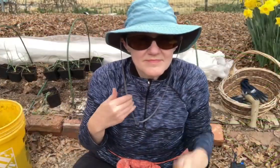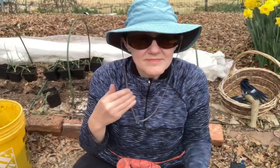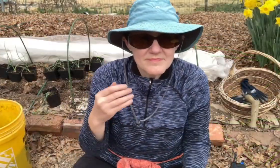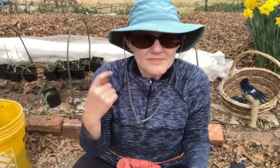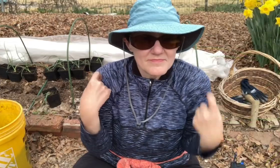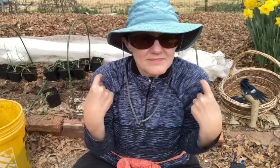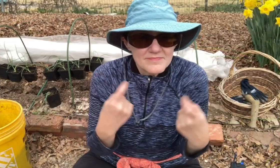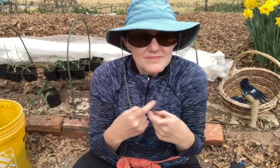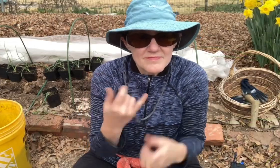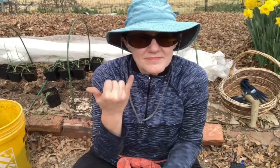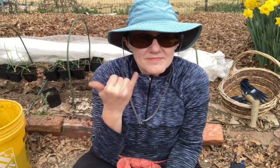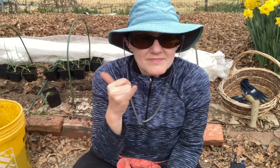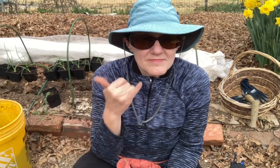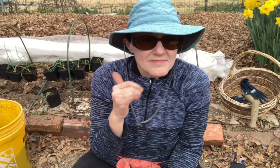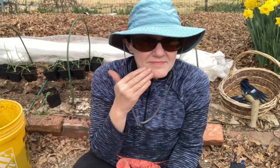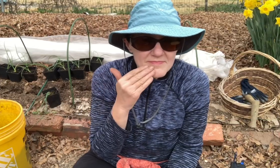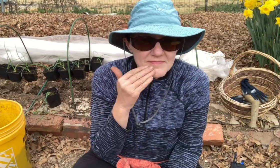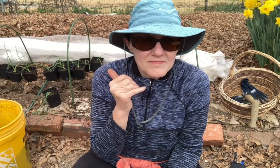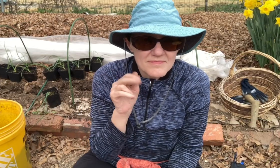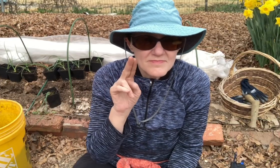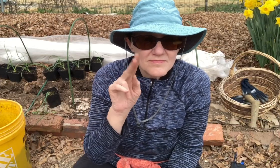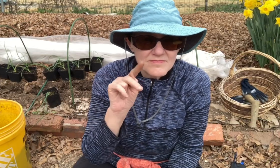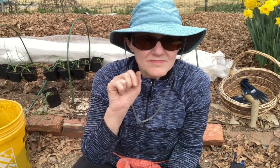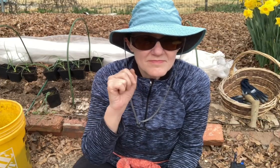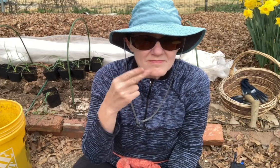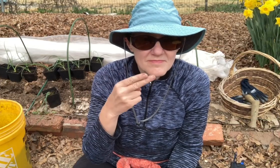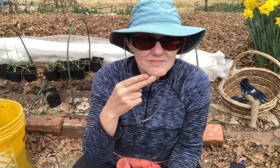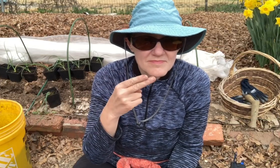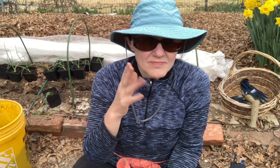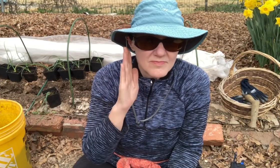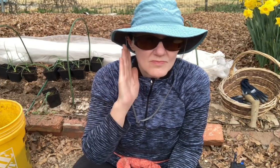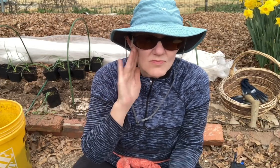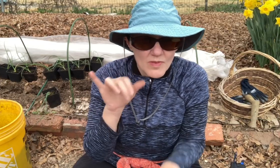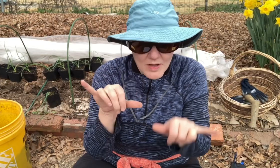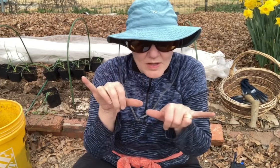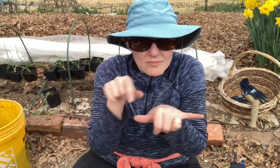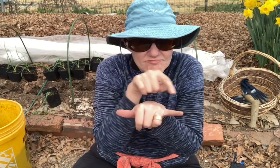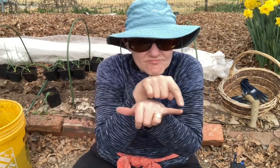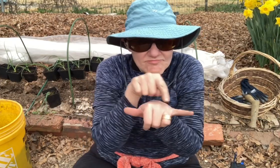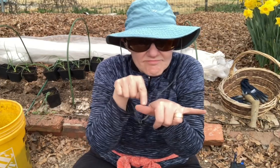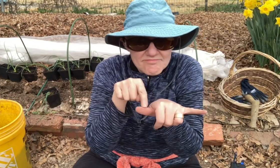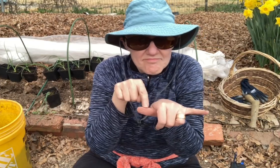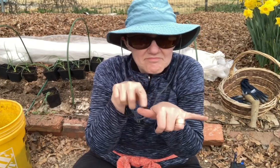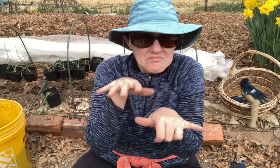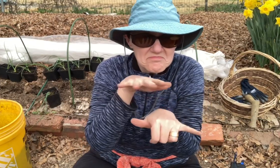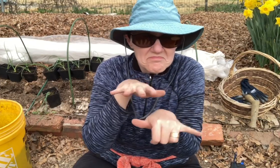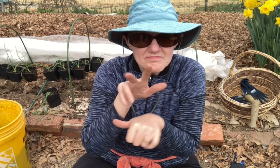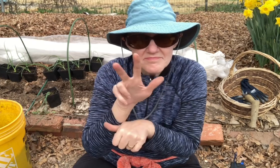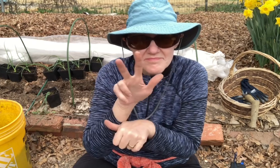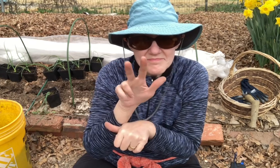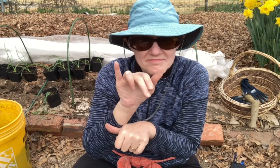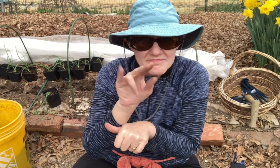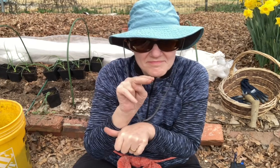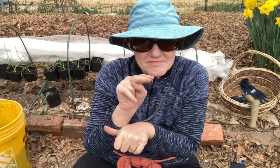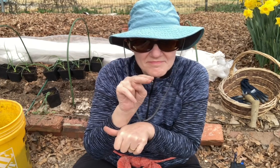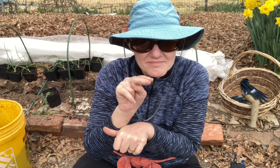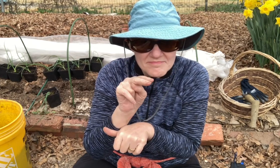Now I also have some Spanish yellow sweet Utah onions, and I'm going to measure those about 3 inches